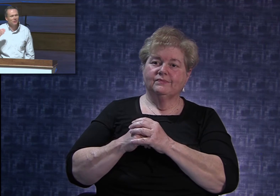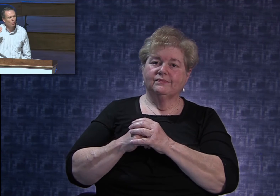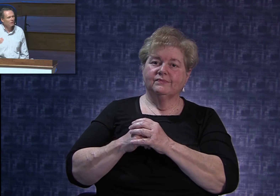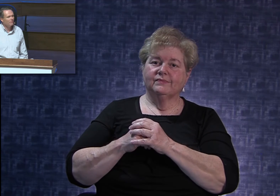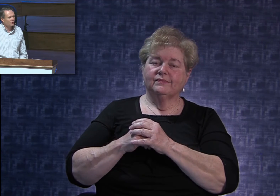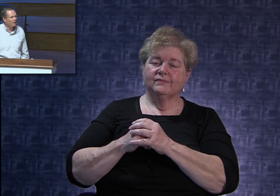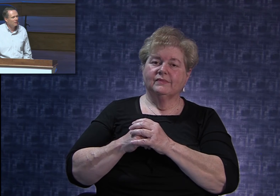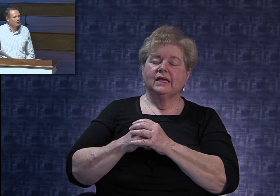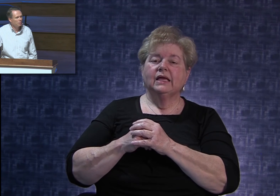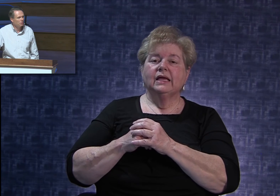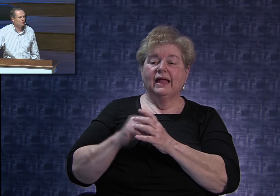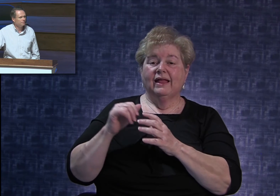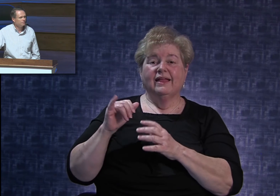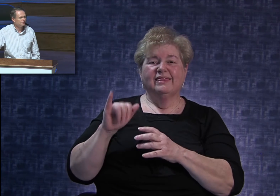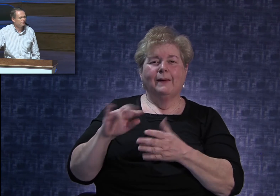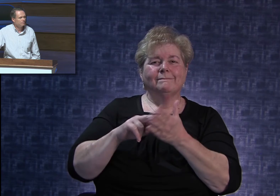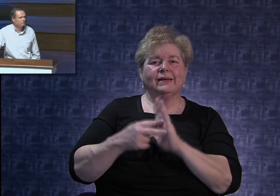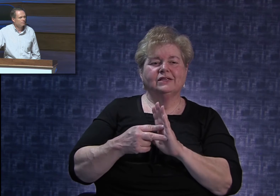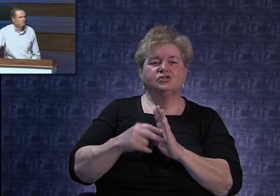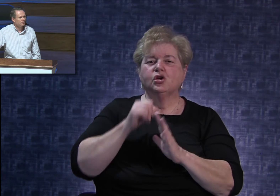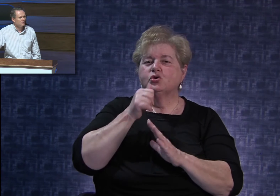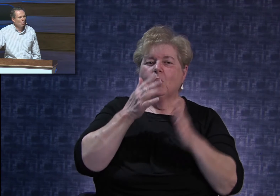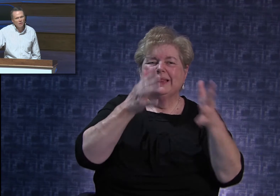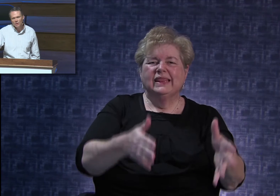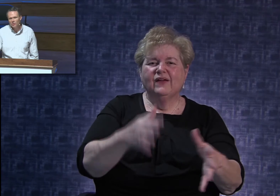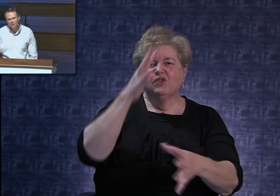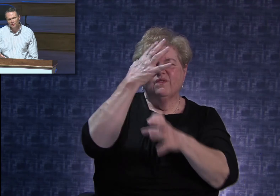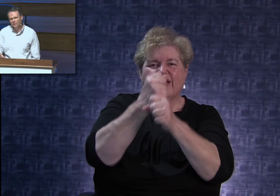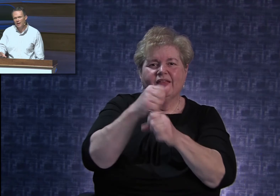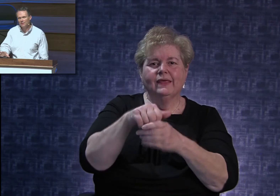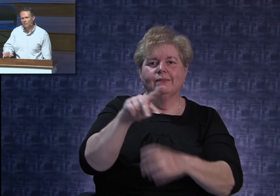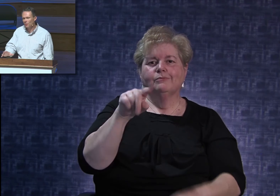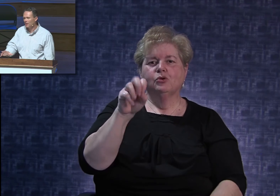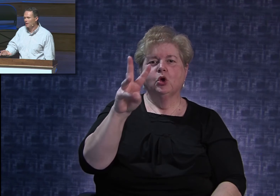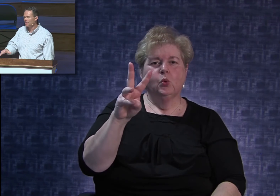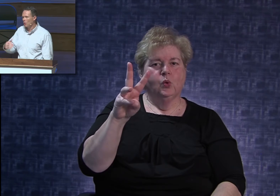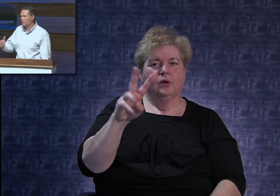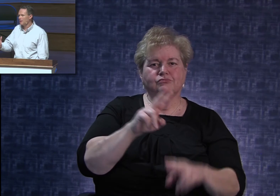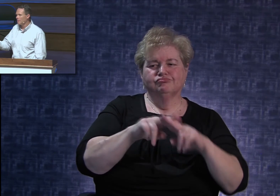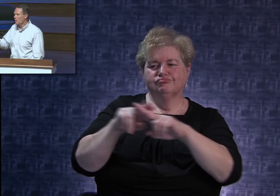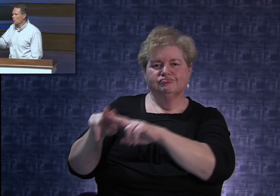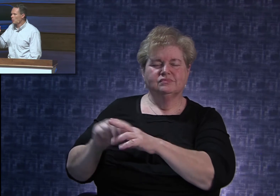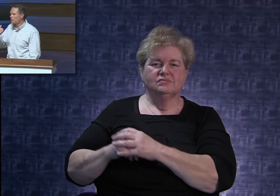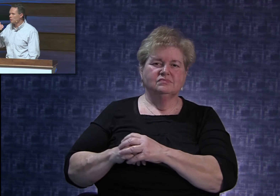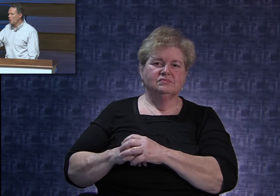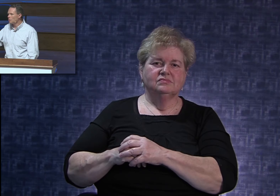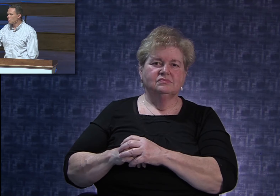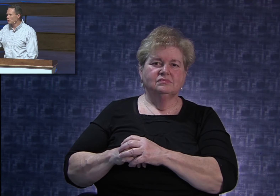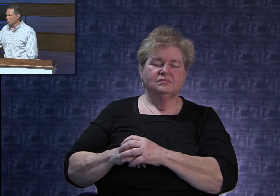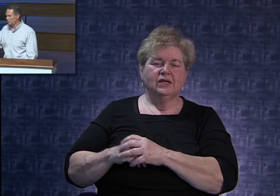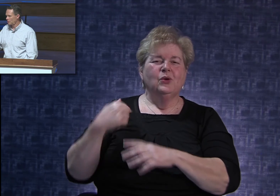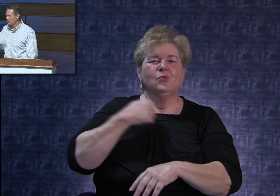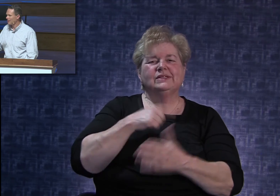What Paul is saying is, don't leave your faith in the pew. You know, we use this phrase in our terminology all the time. We're going to go